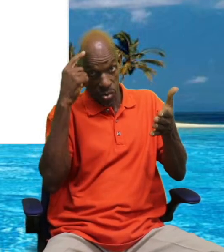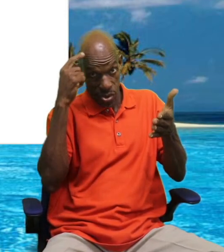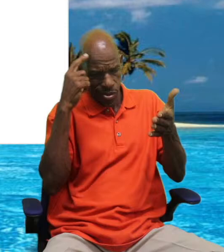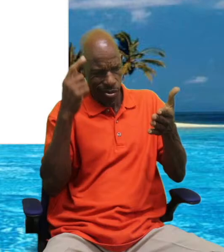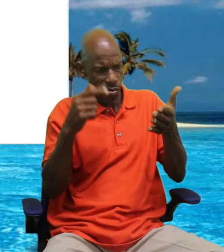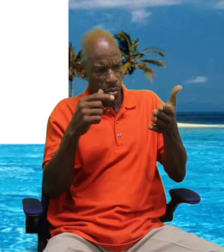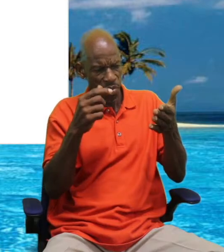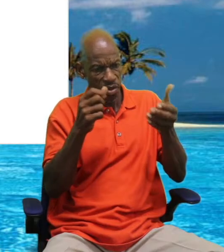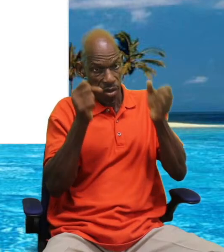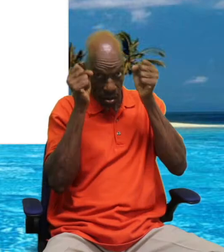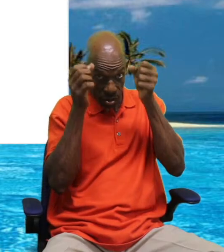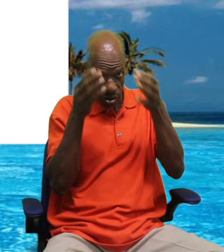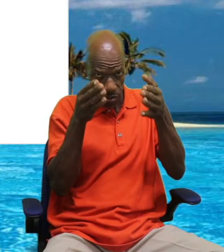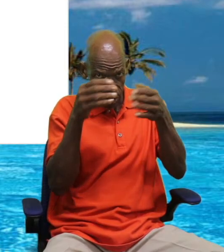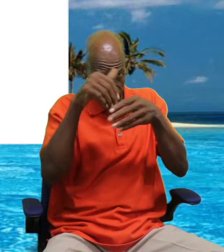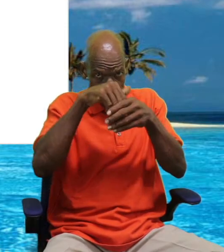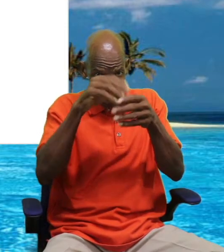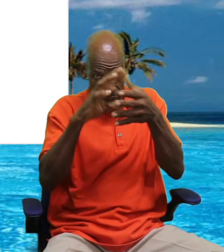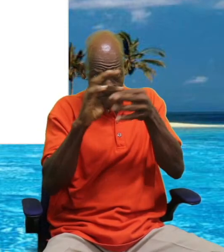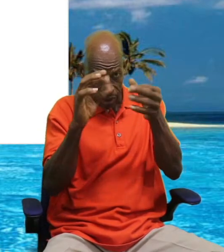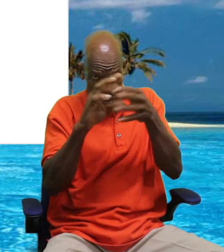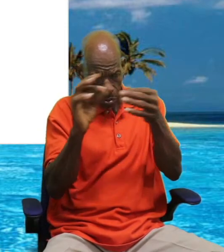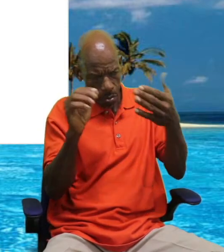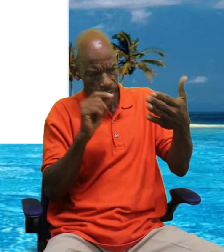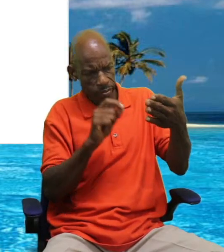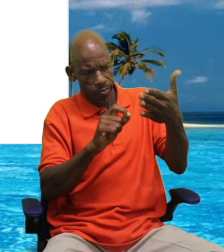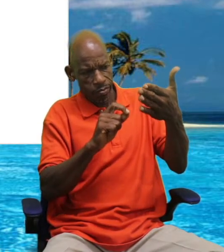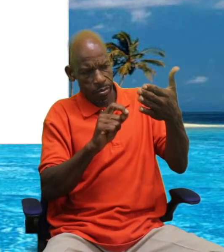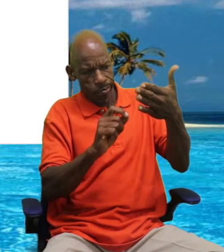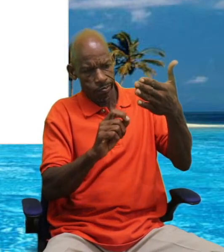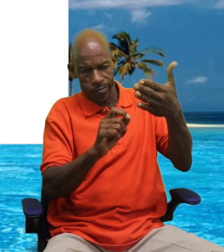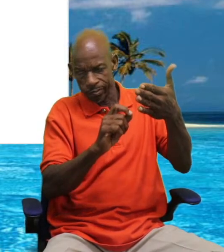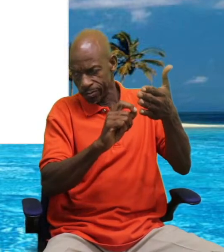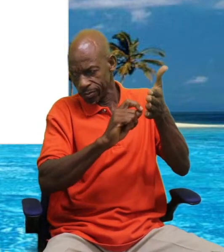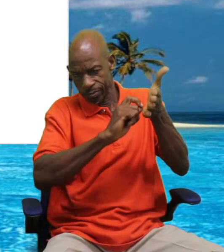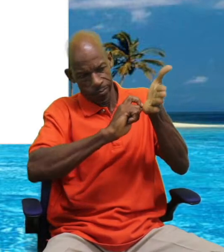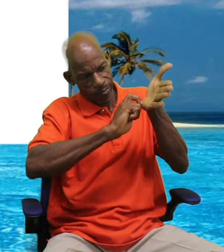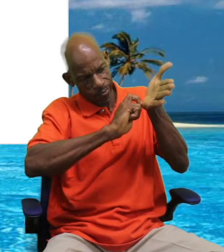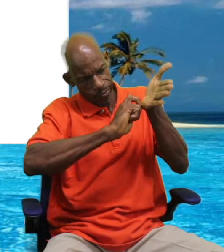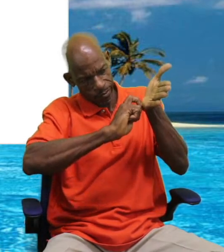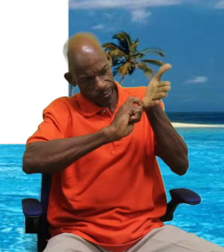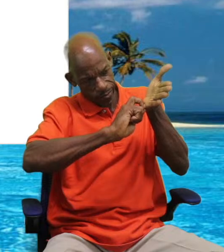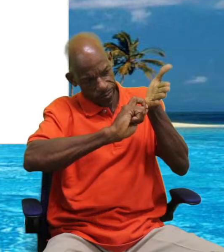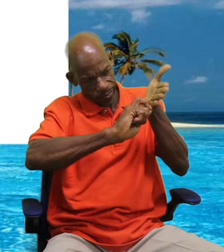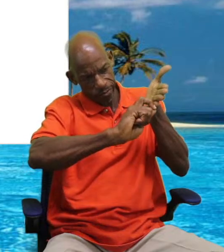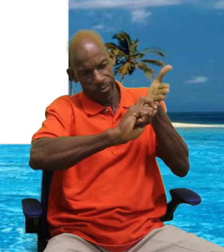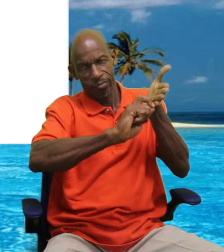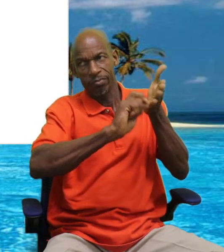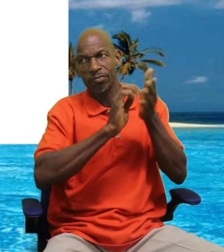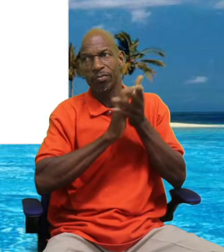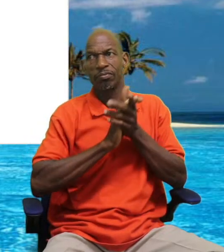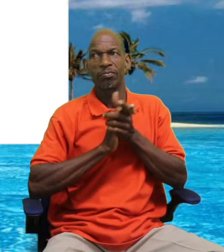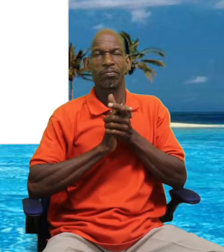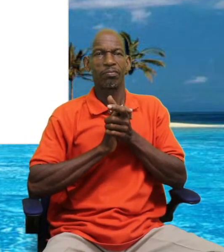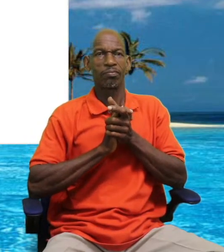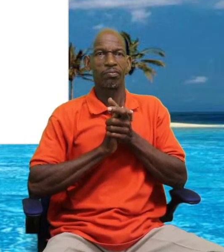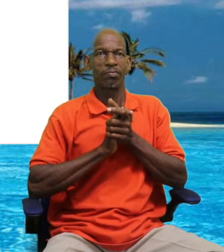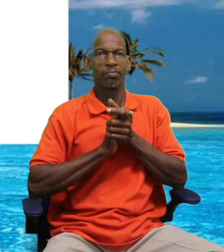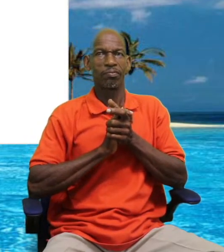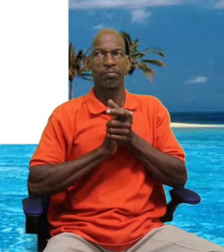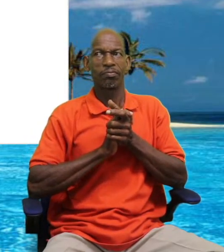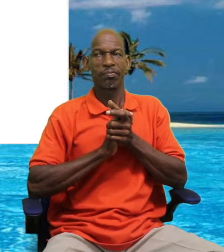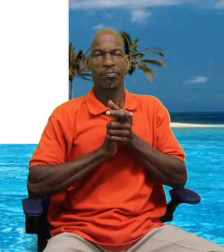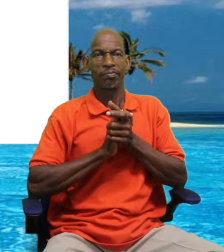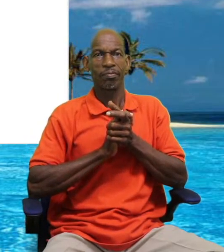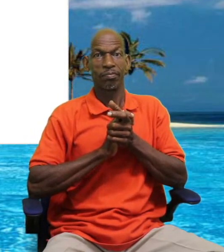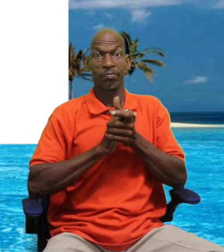sentence. You are drawing a line under the subject of the sentence. So, but before we do